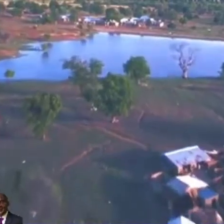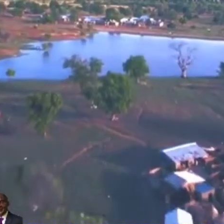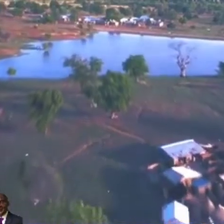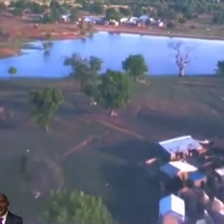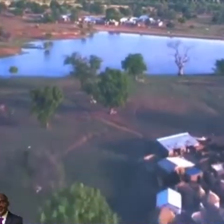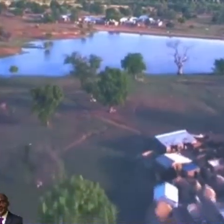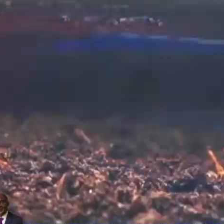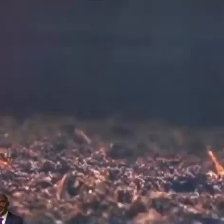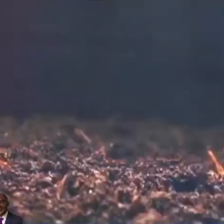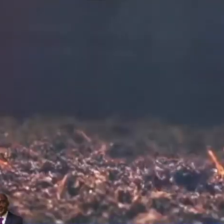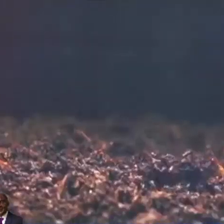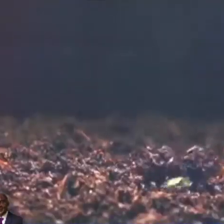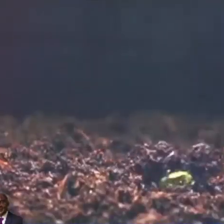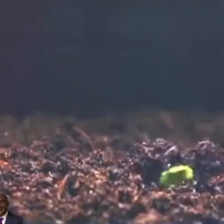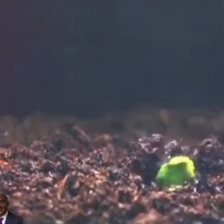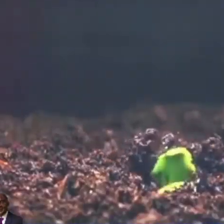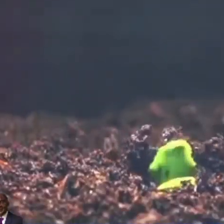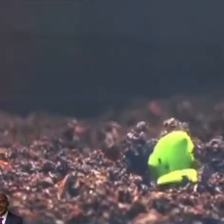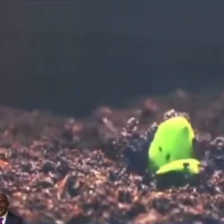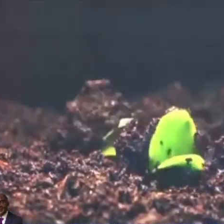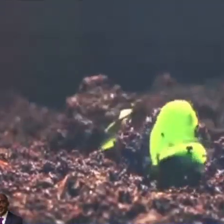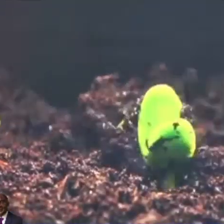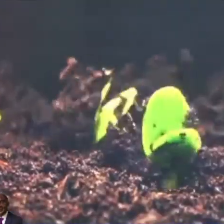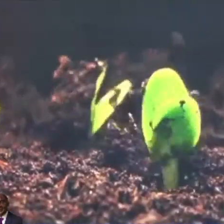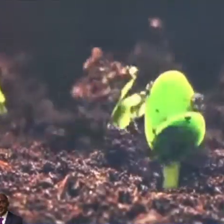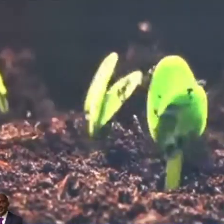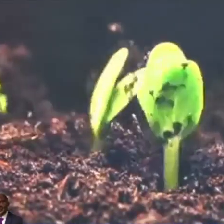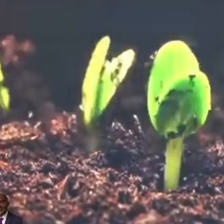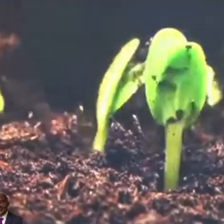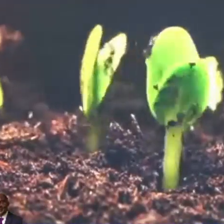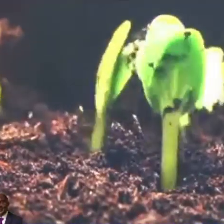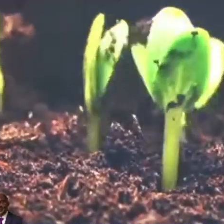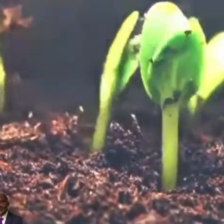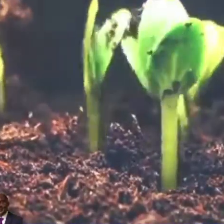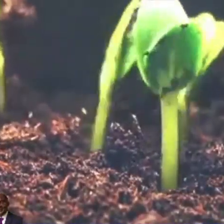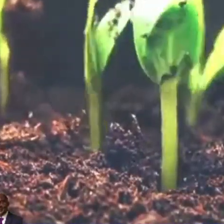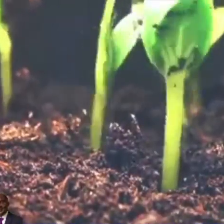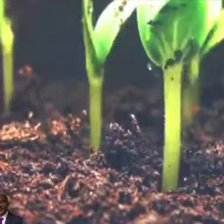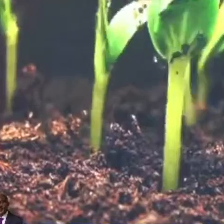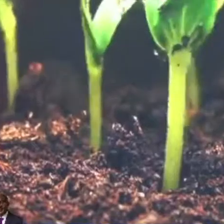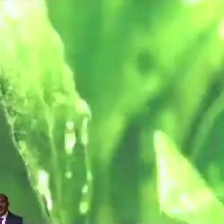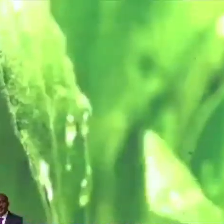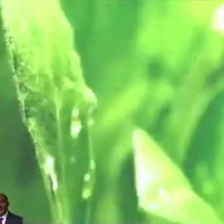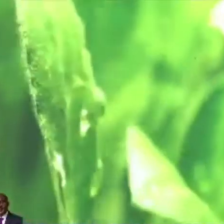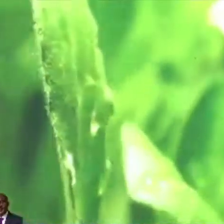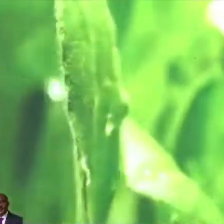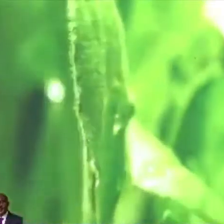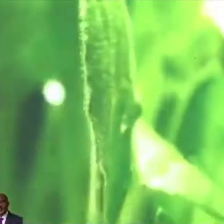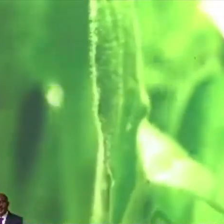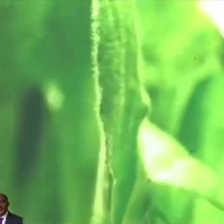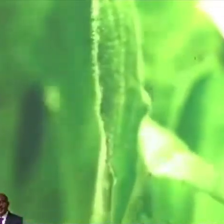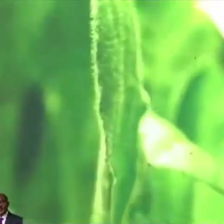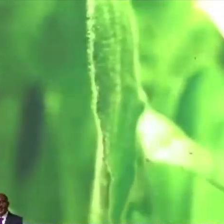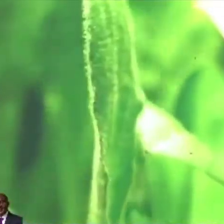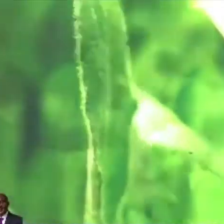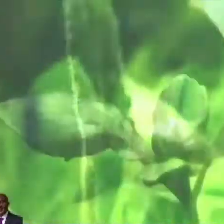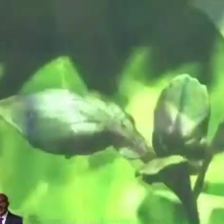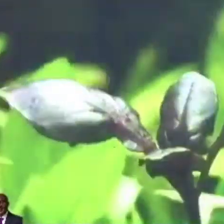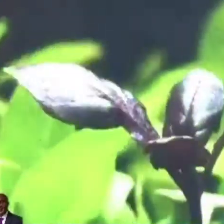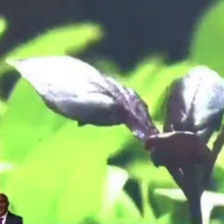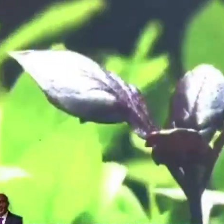here in the north. And for any given crop farmer here, a good harvest largely depends on